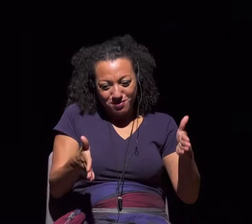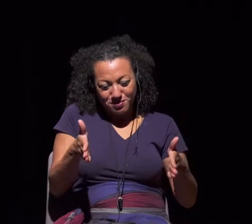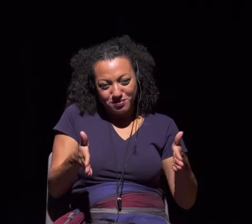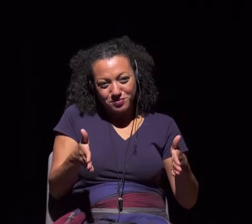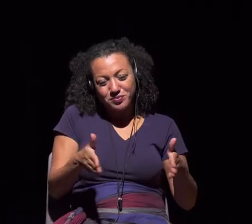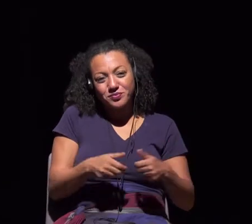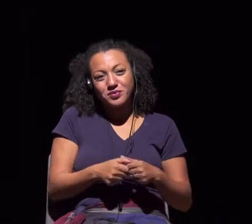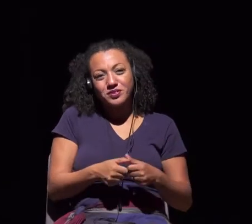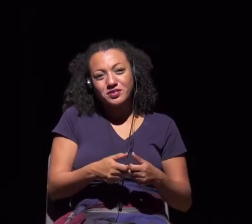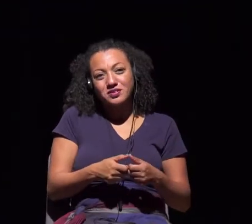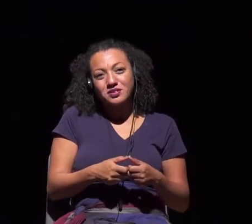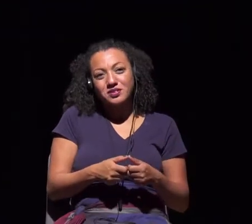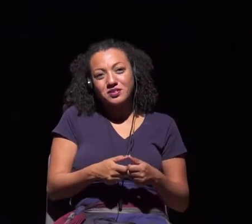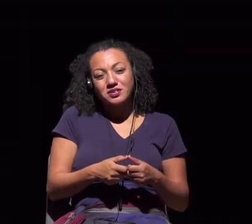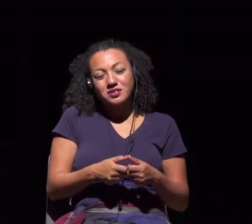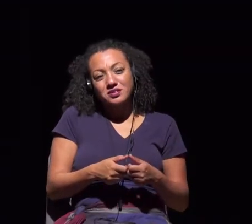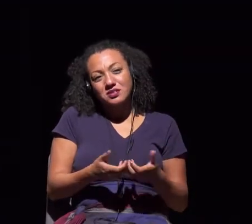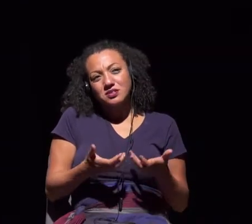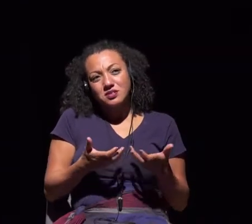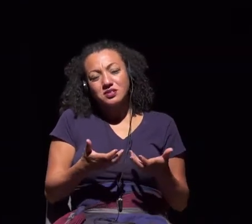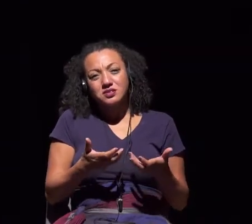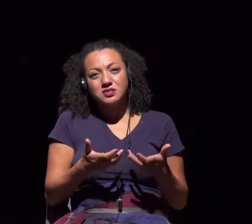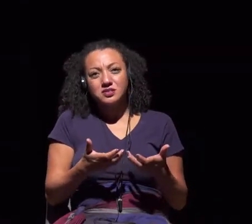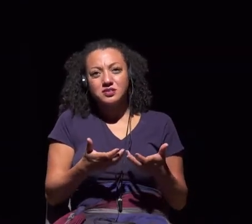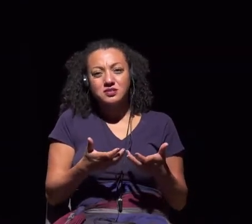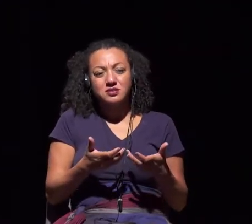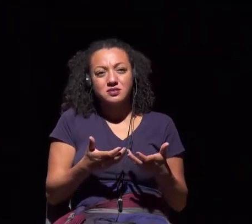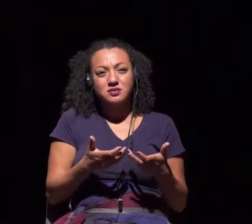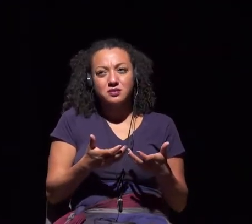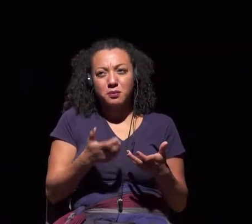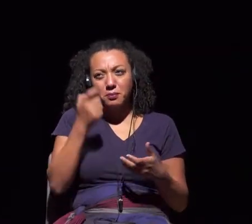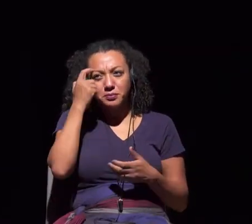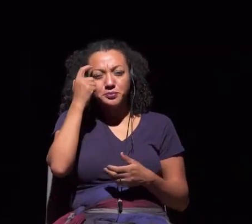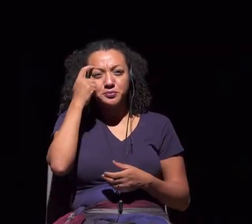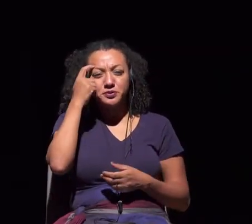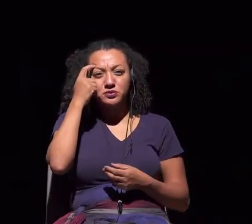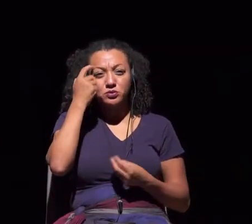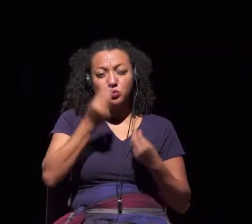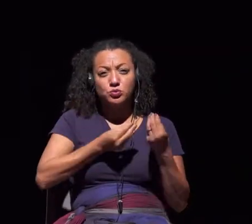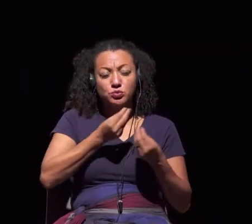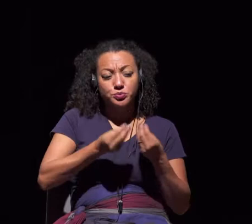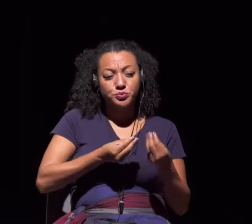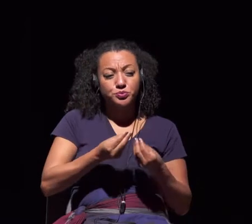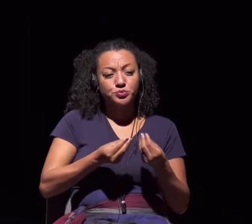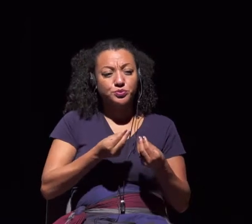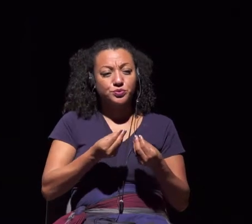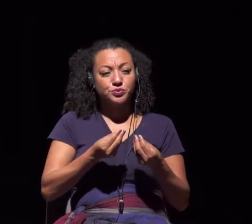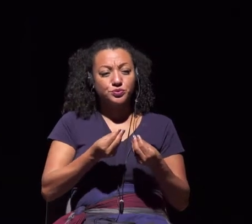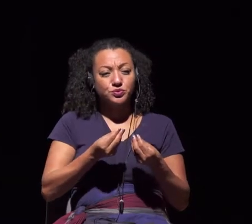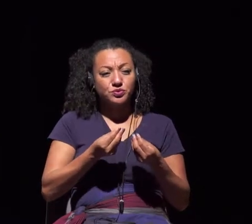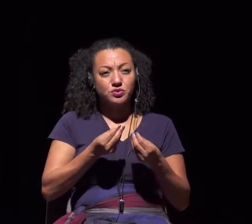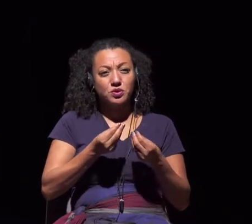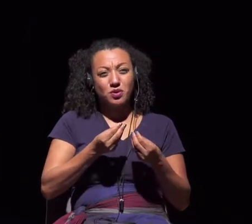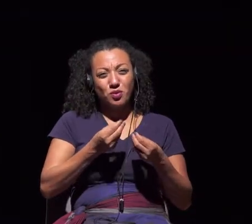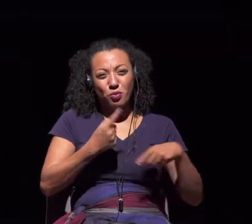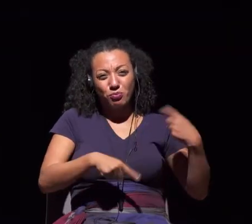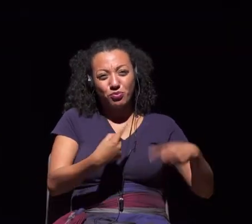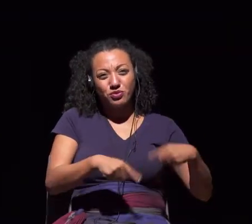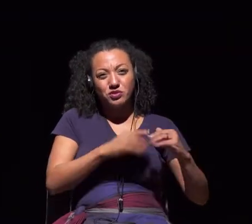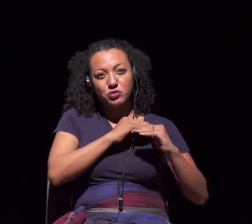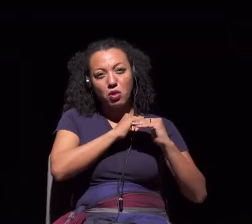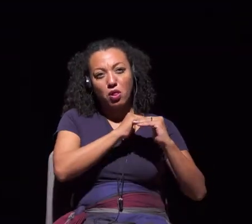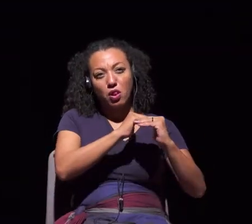in terms of thinking about how to begin to readdress the political status quo culturally, how to